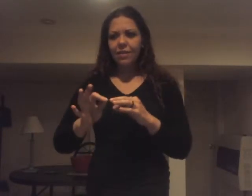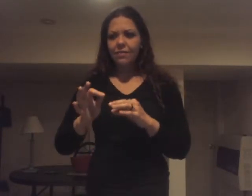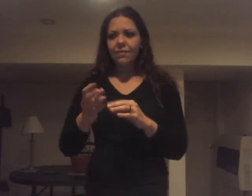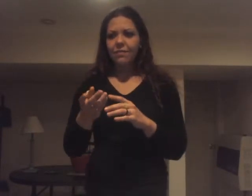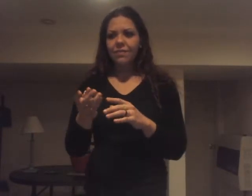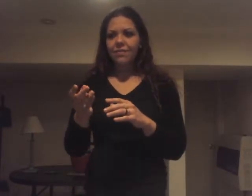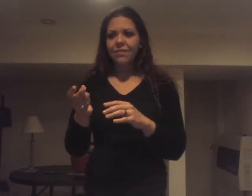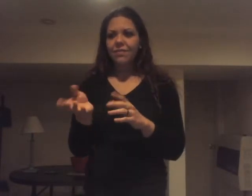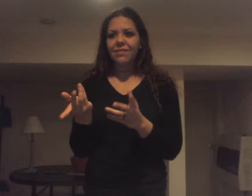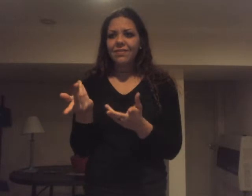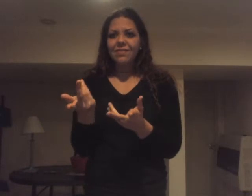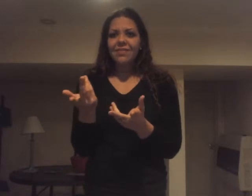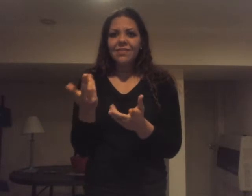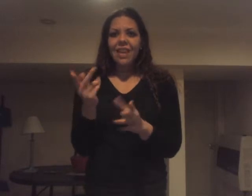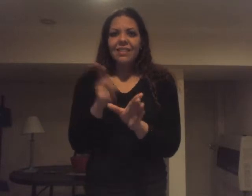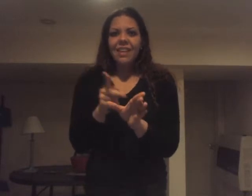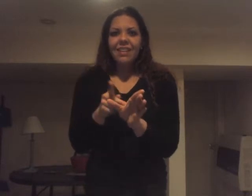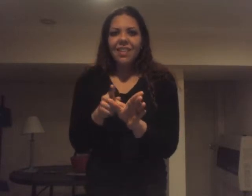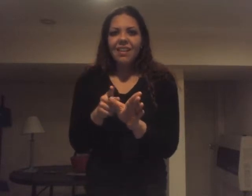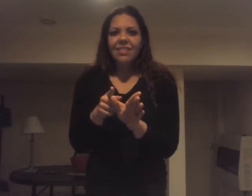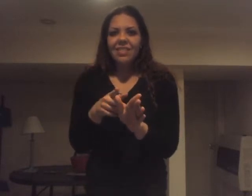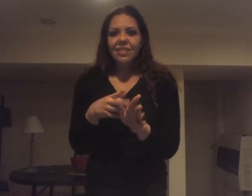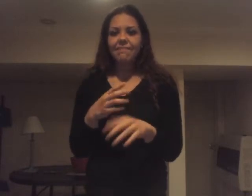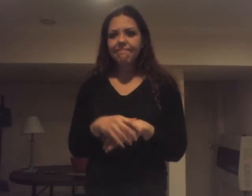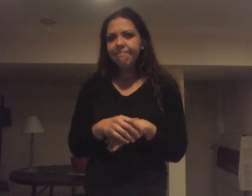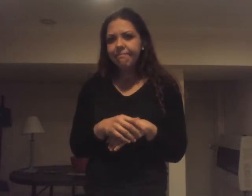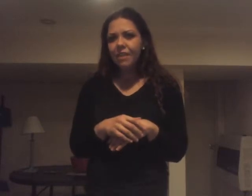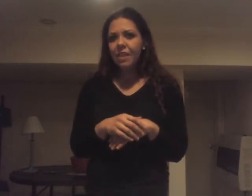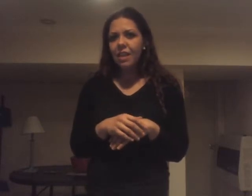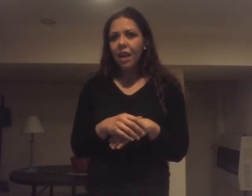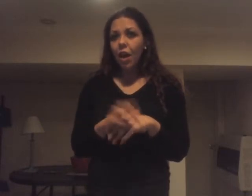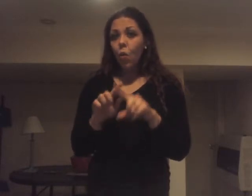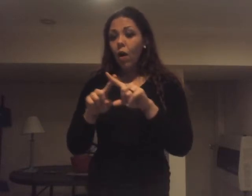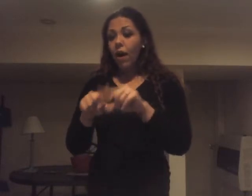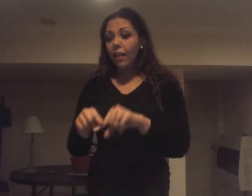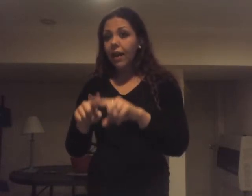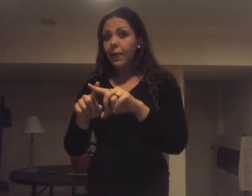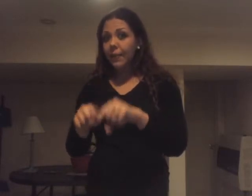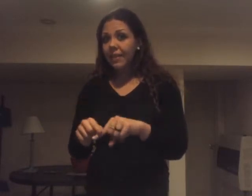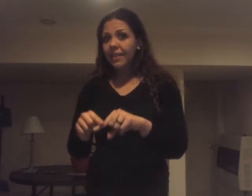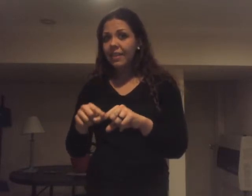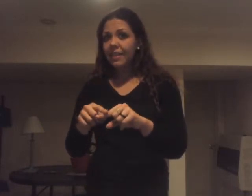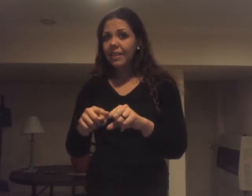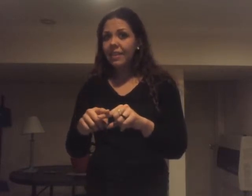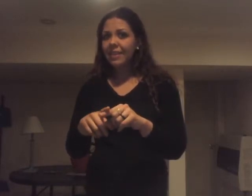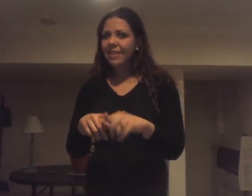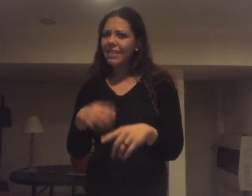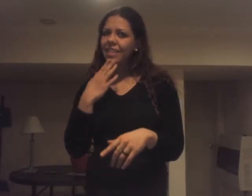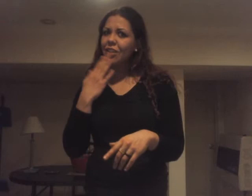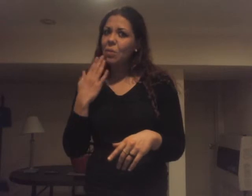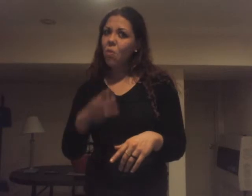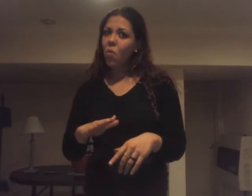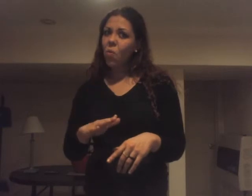logic. Their reliability is poor in the sense that